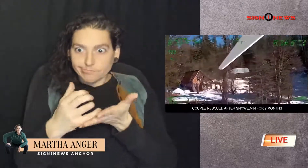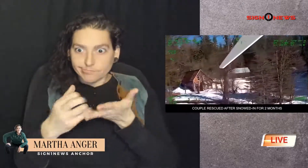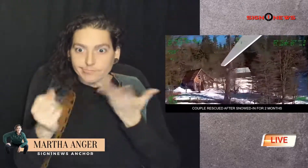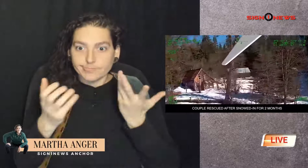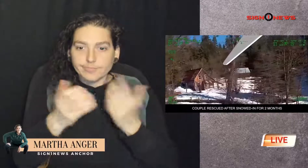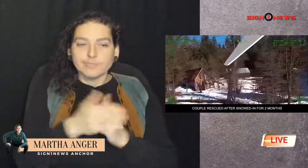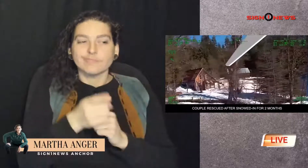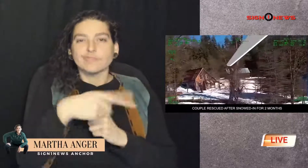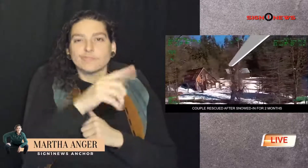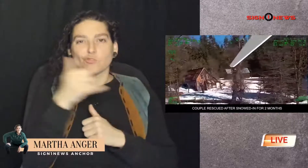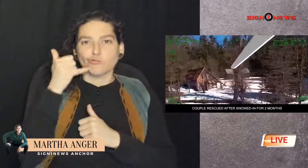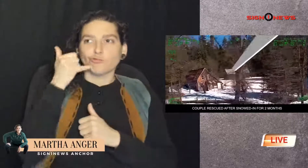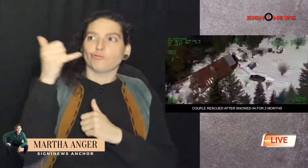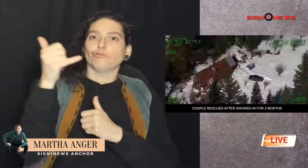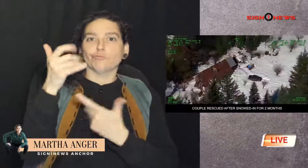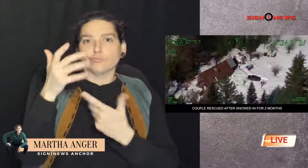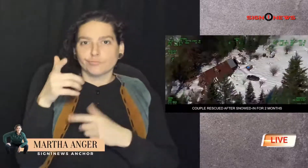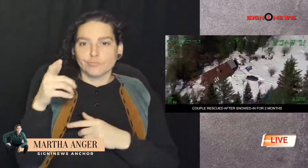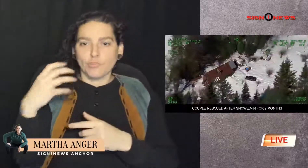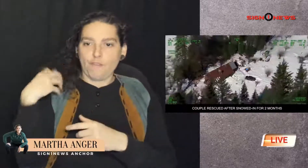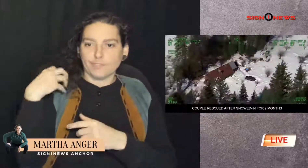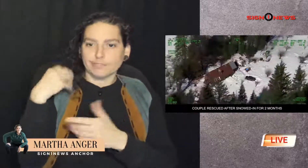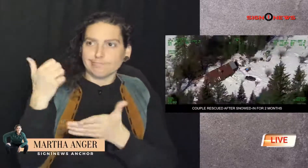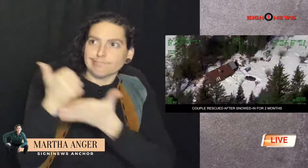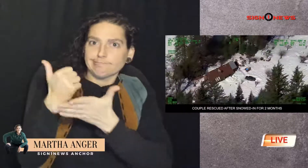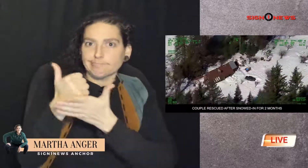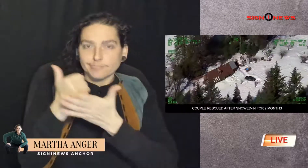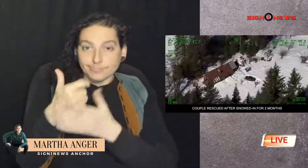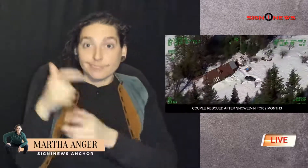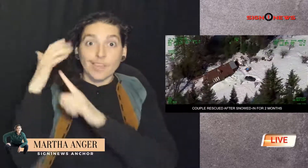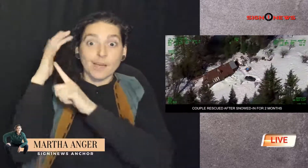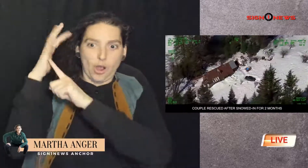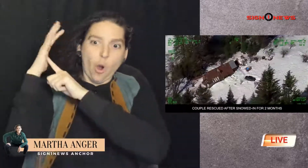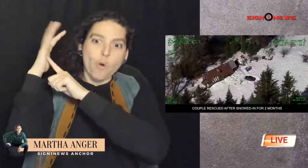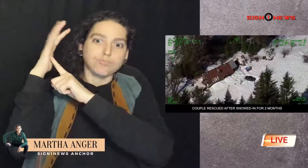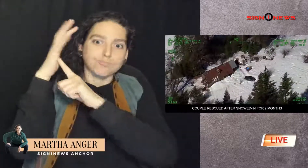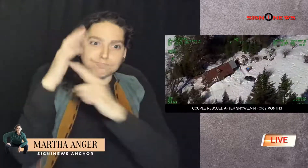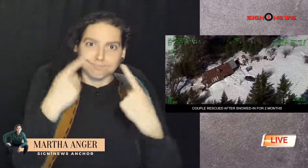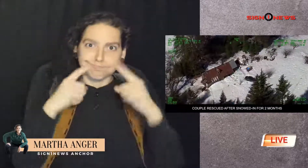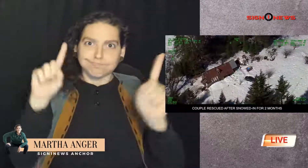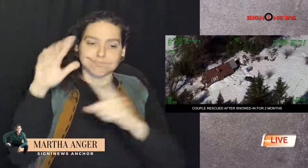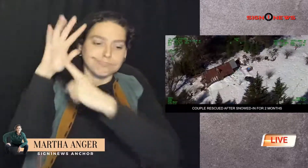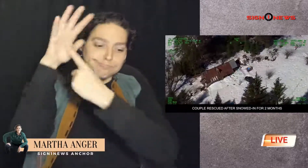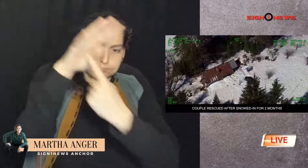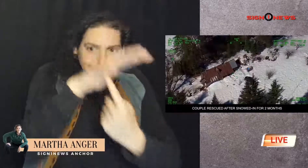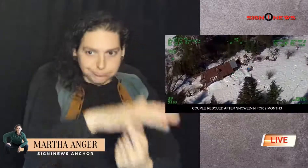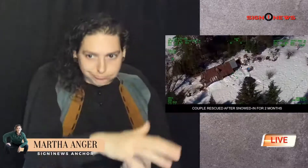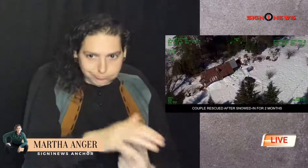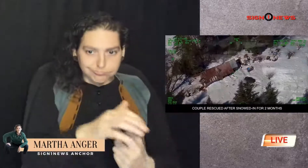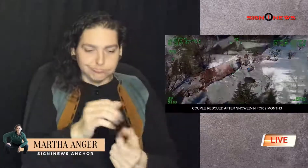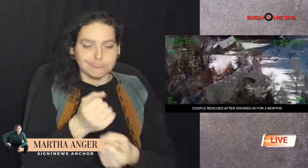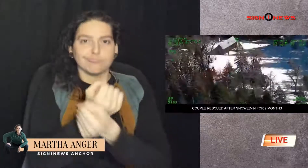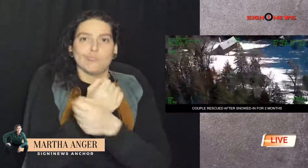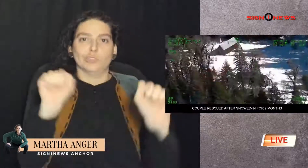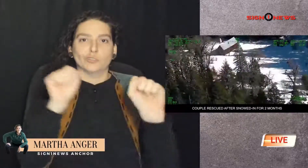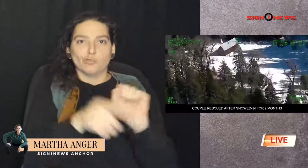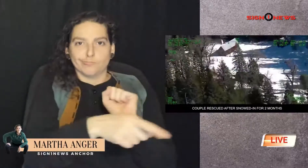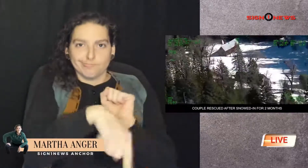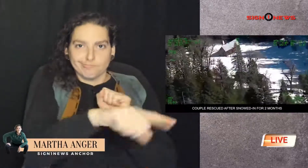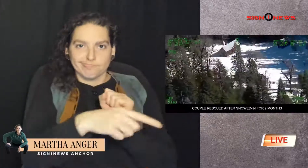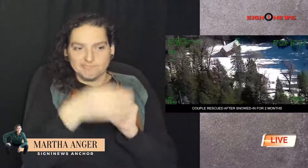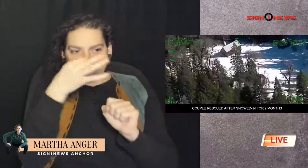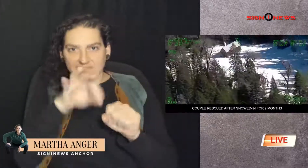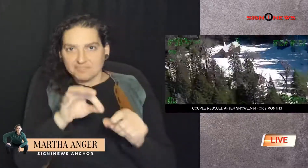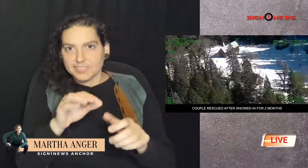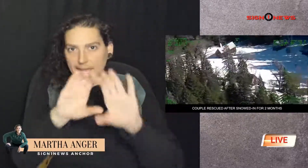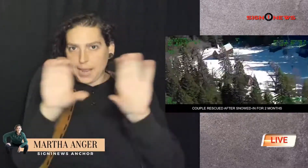When their food started to run out, they called officials for help. A helicopter successfully landed near